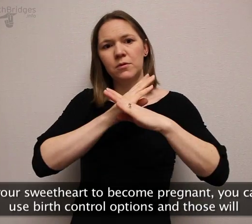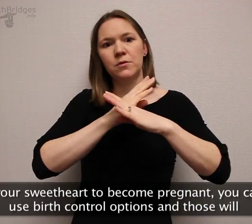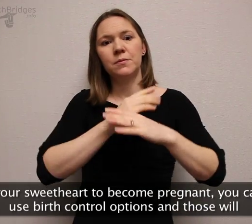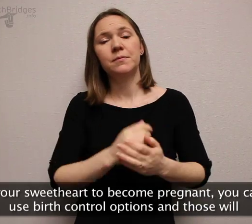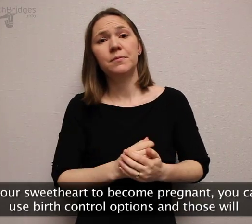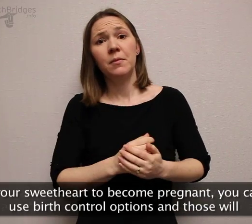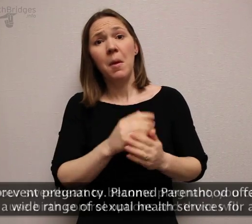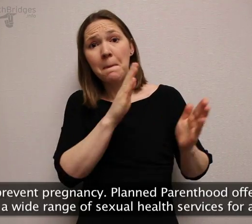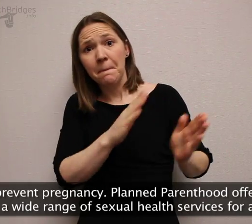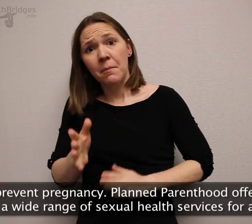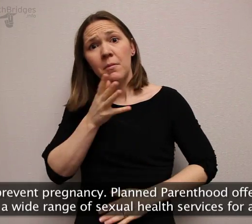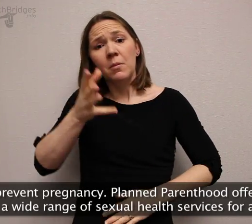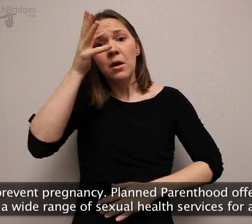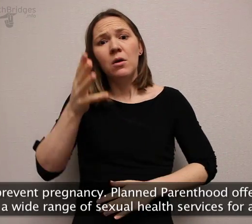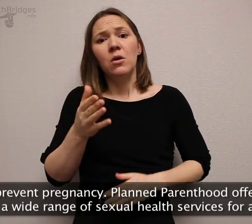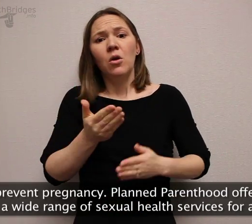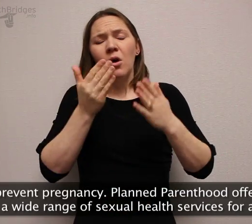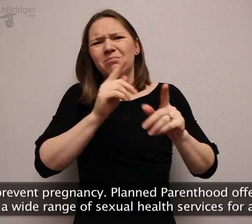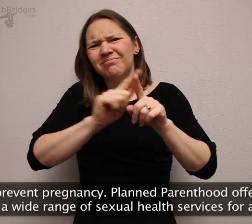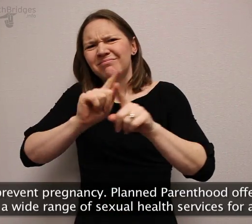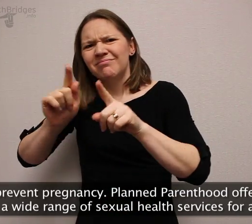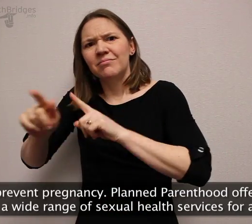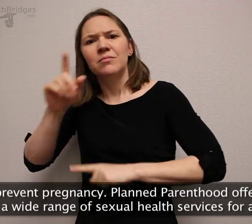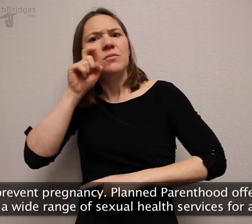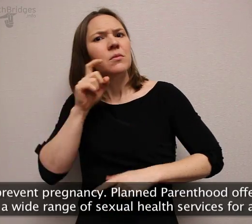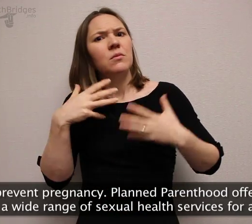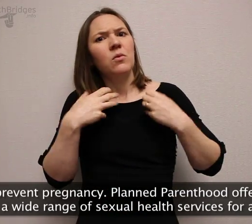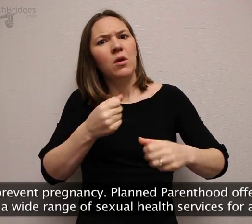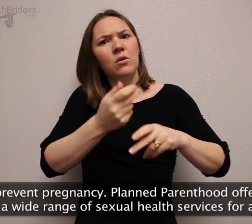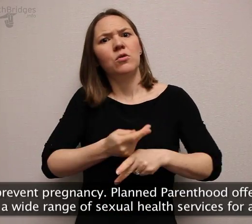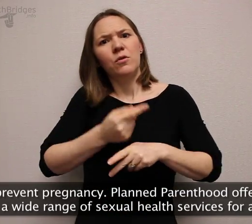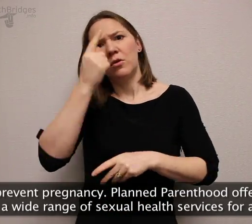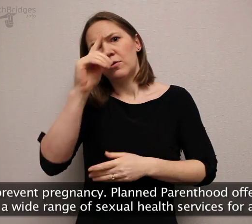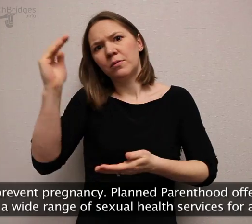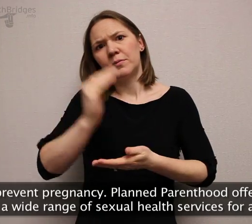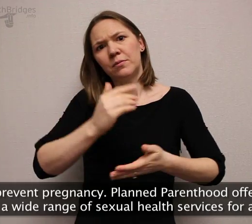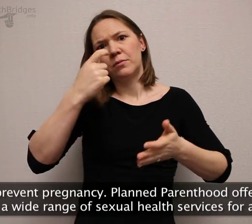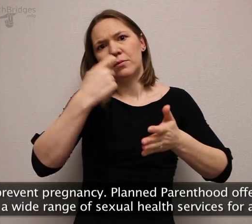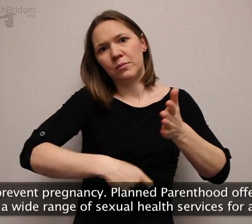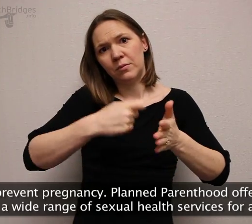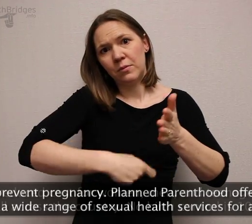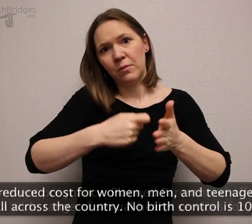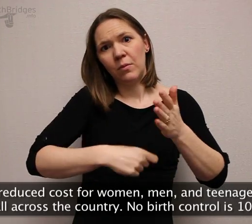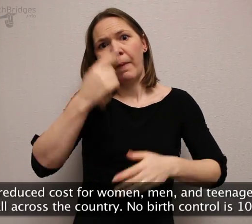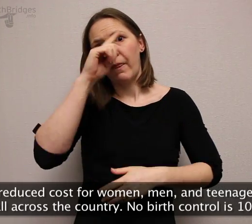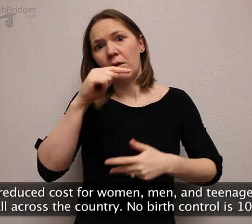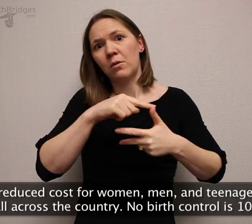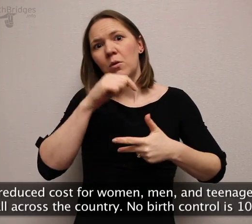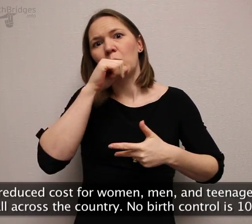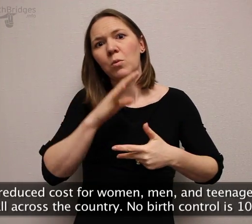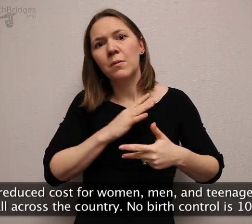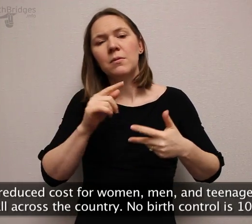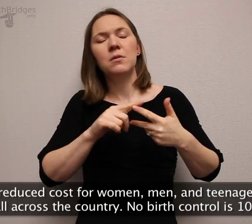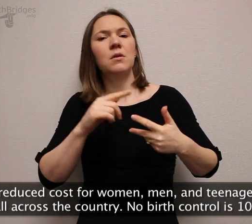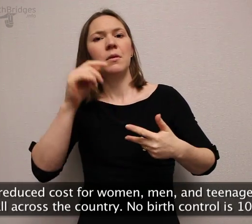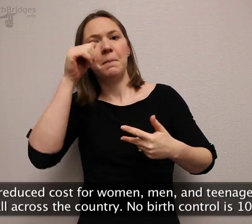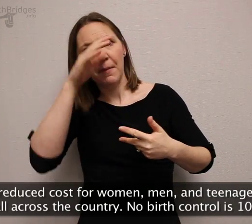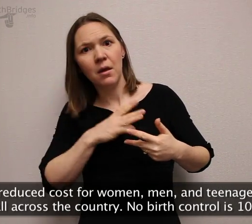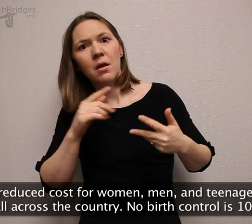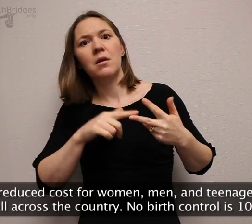And those will prevent pregnancy. Planned Parenthood offers a wide range of sexual health services for a reduced cost for women, men,